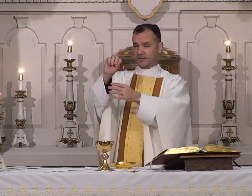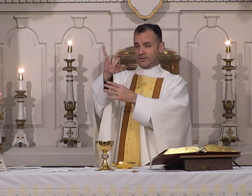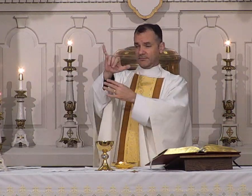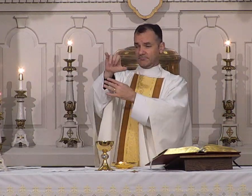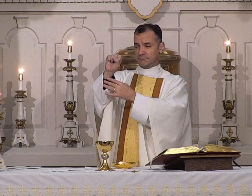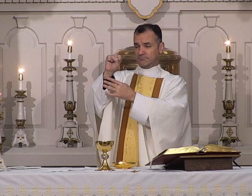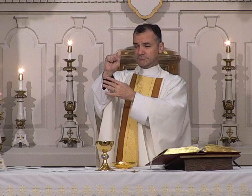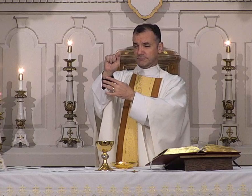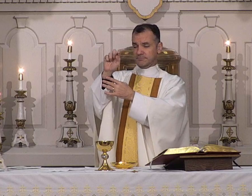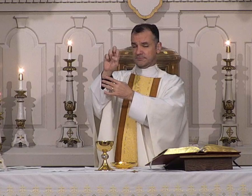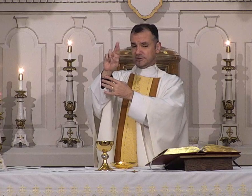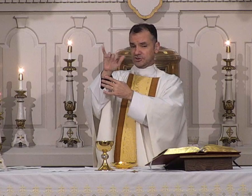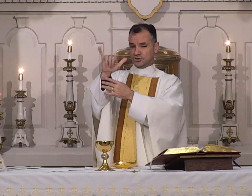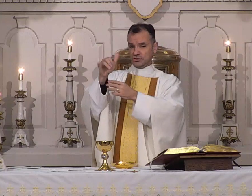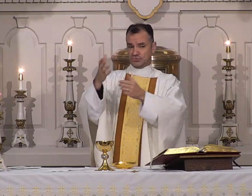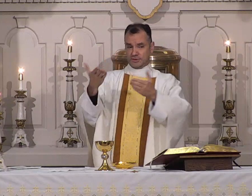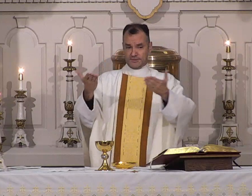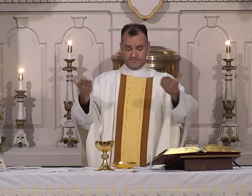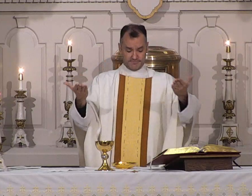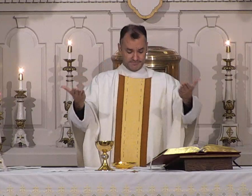The mystery of faith.